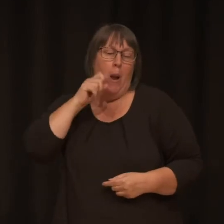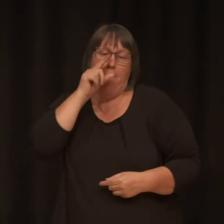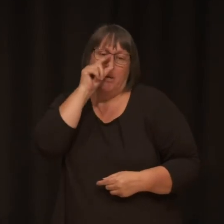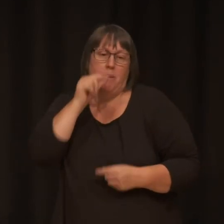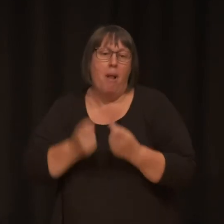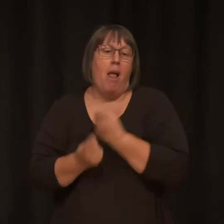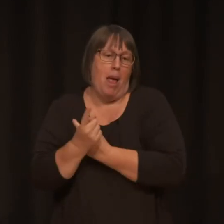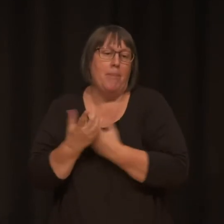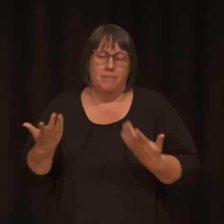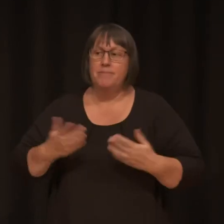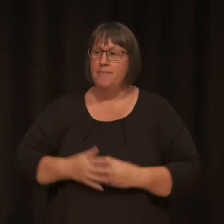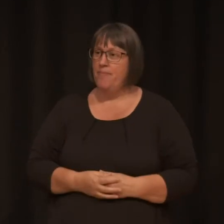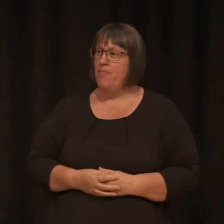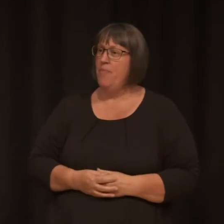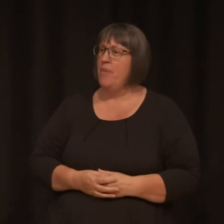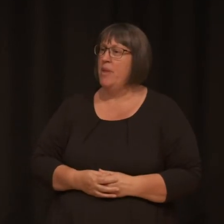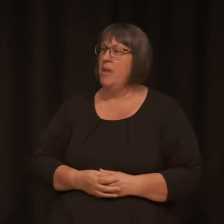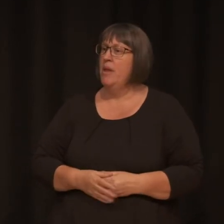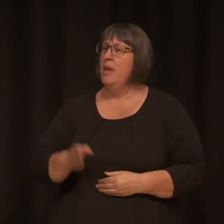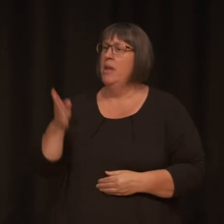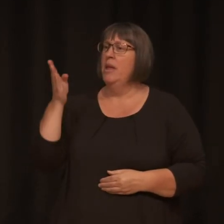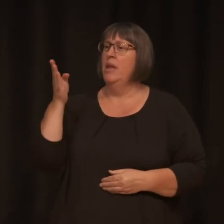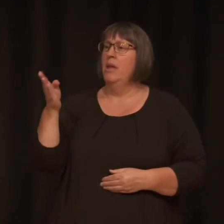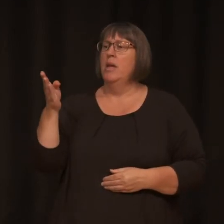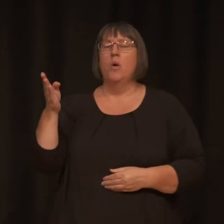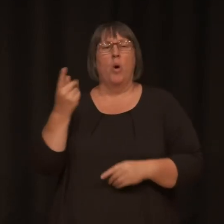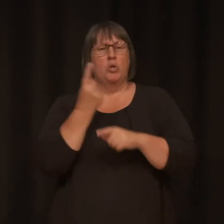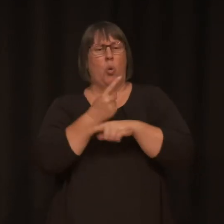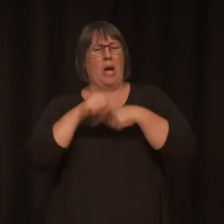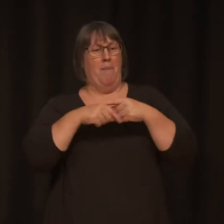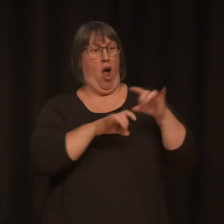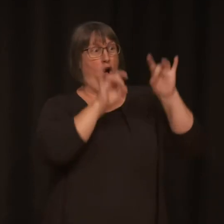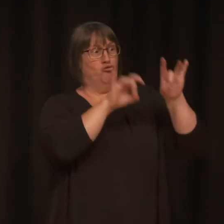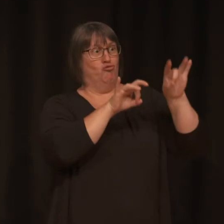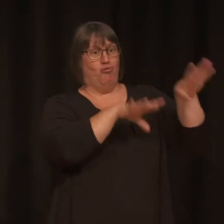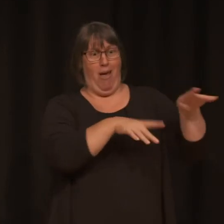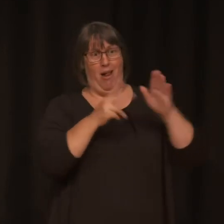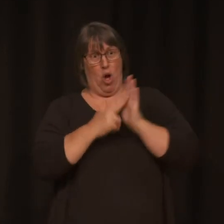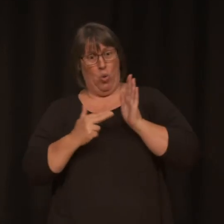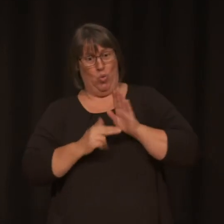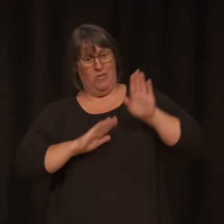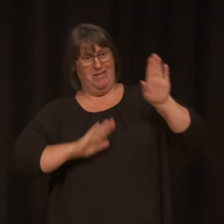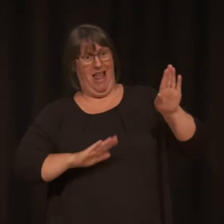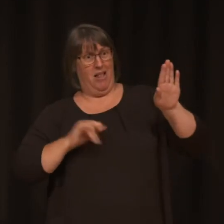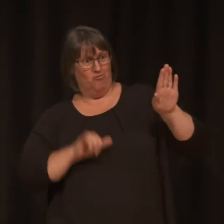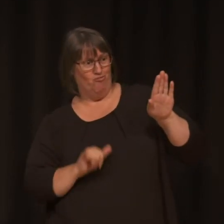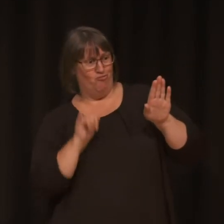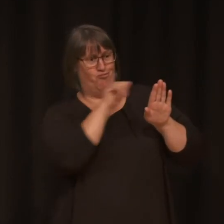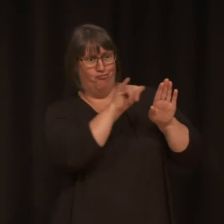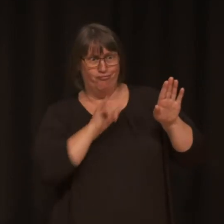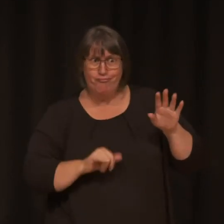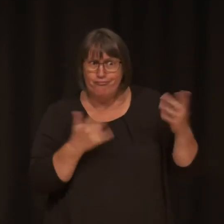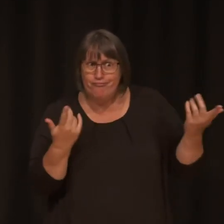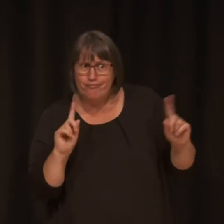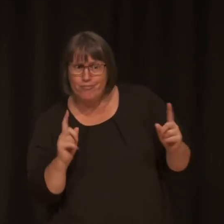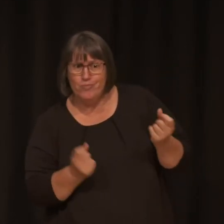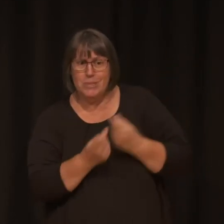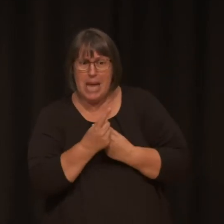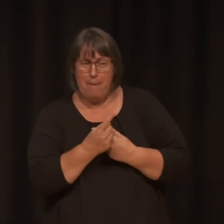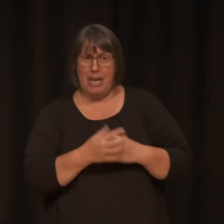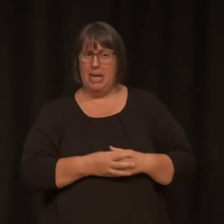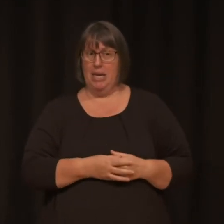can you report on the progress by officials towards the Trans-Tasman bubble and whether you're still on track to meet the March ambition?